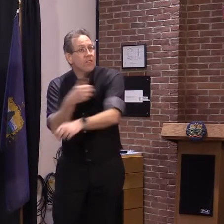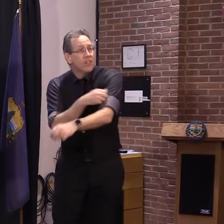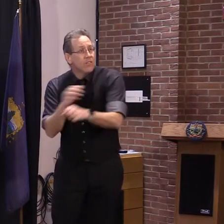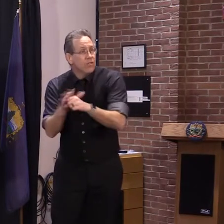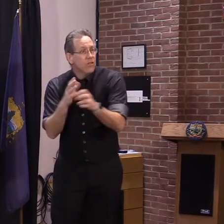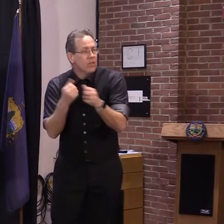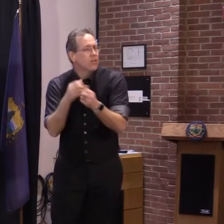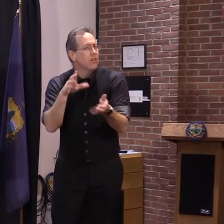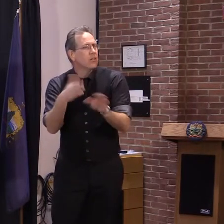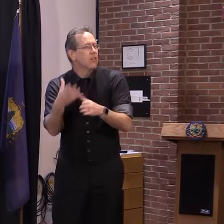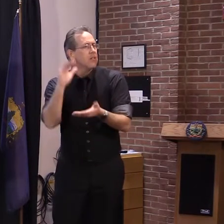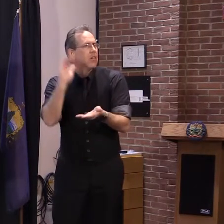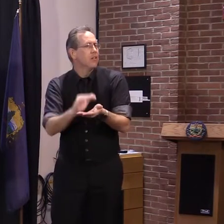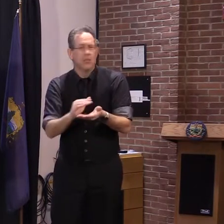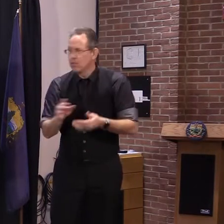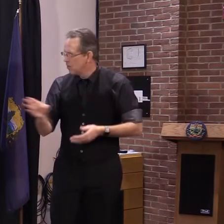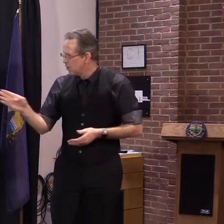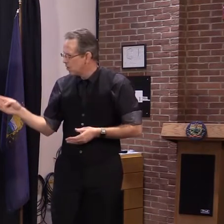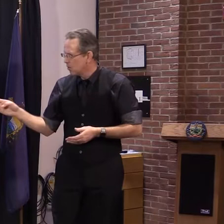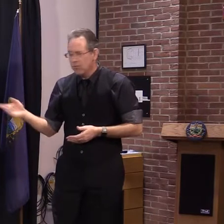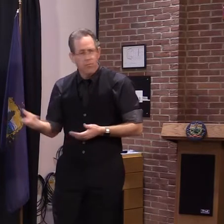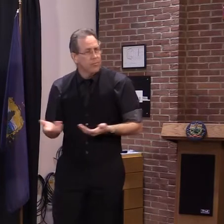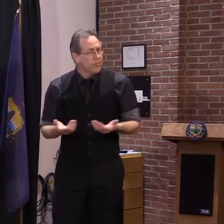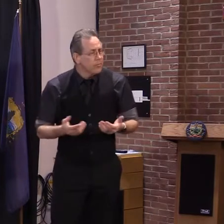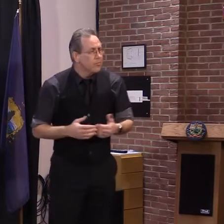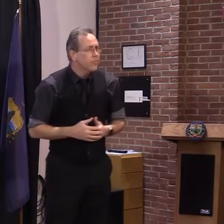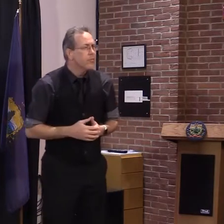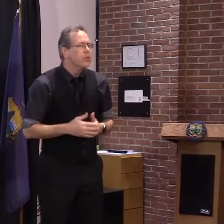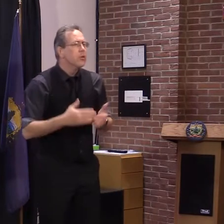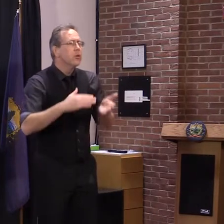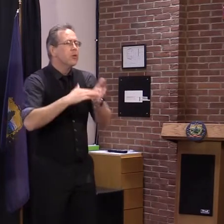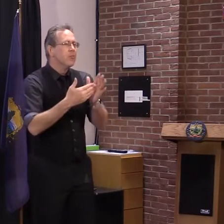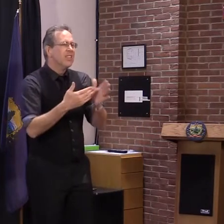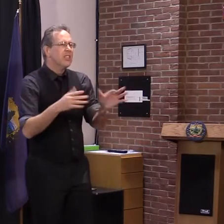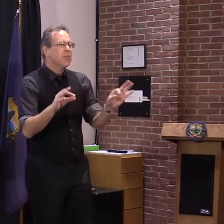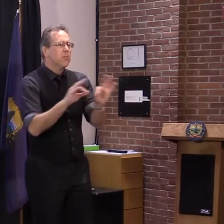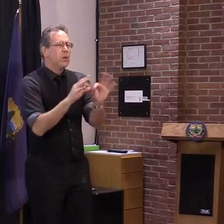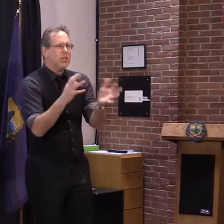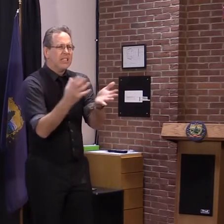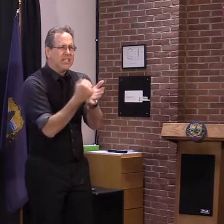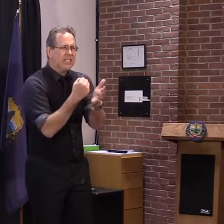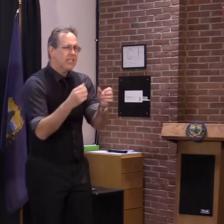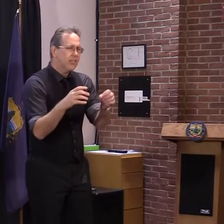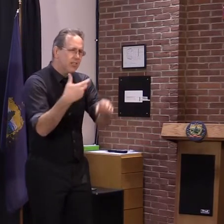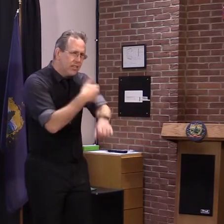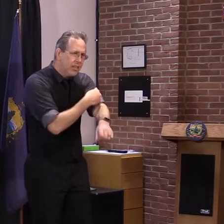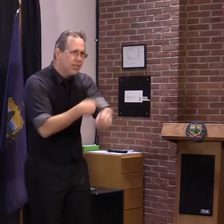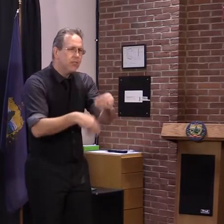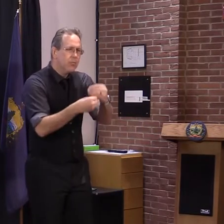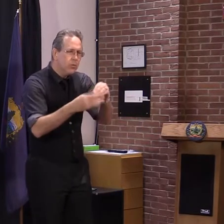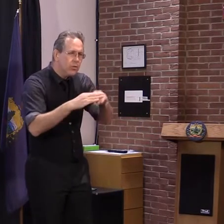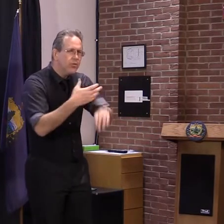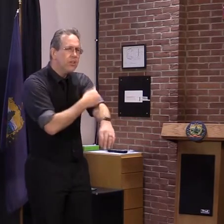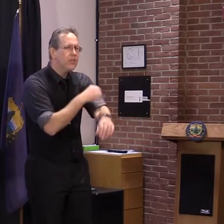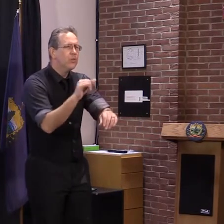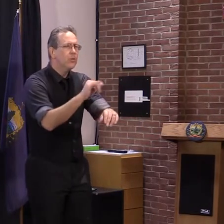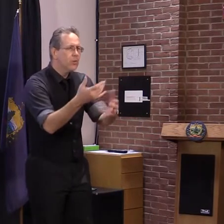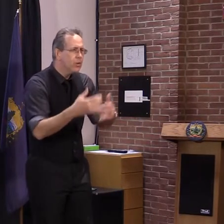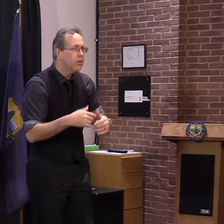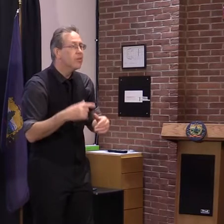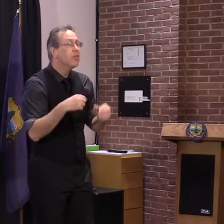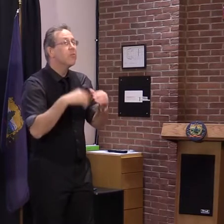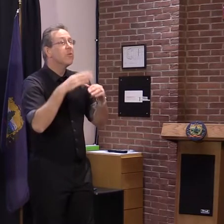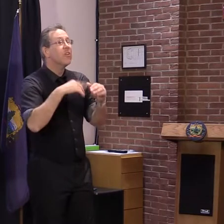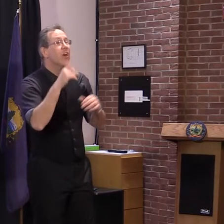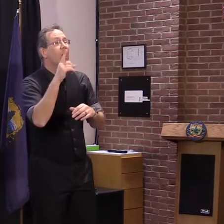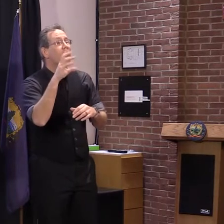6 weeks. So again, all the more reason to get boosted. We know that we have well over 100,000 Vermonters who are eligible for their booster shot